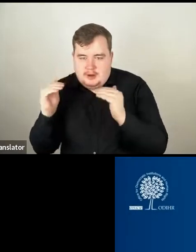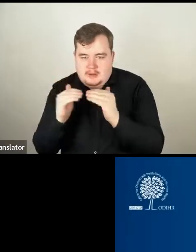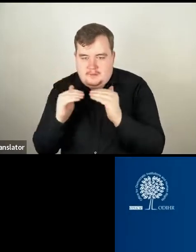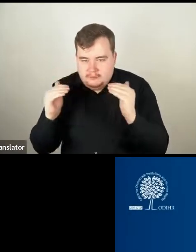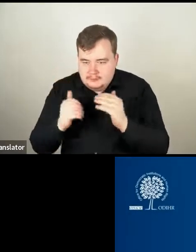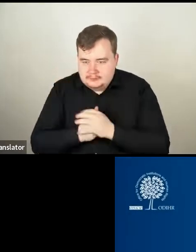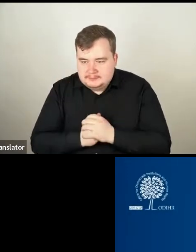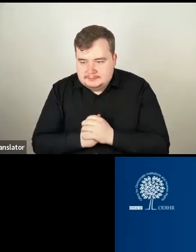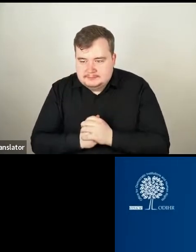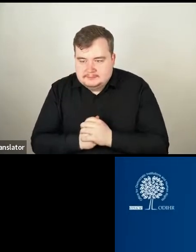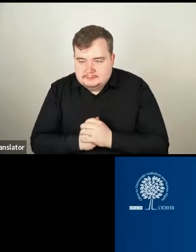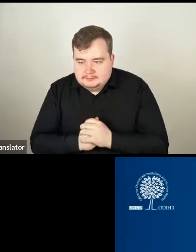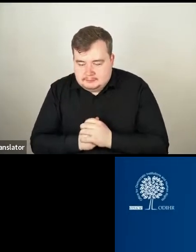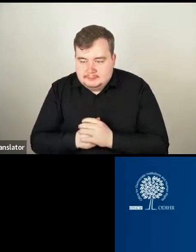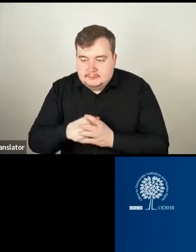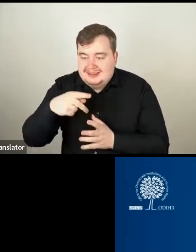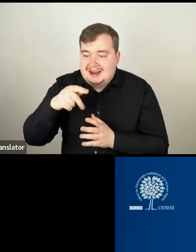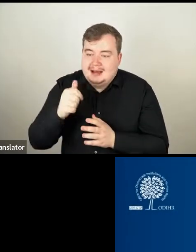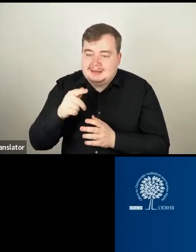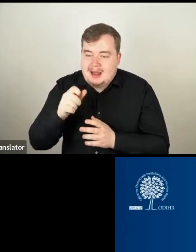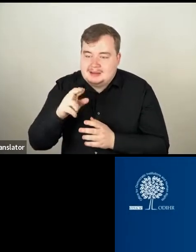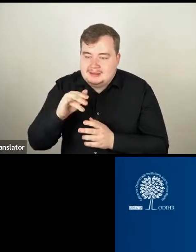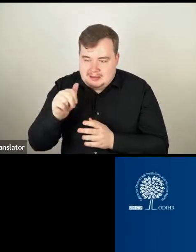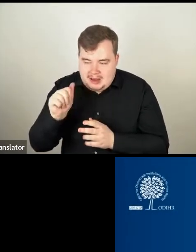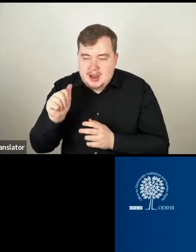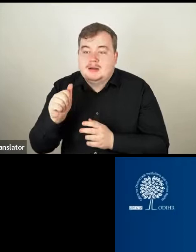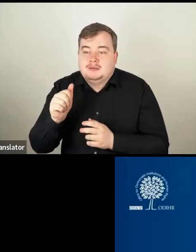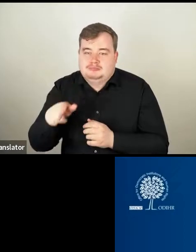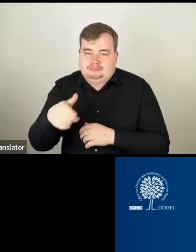office. Dear Katya, the floor is yours.